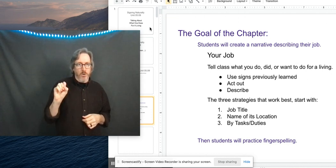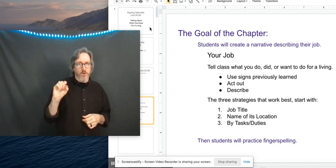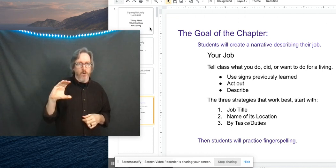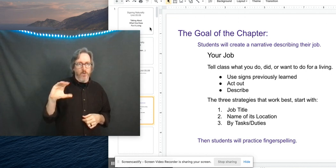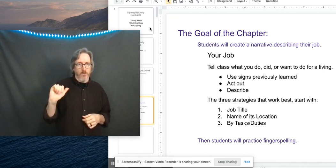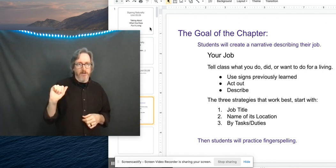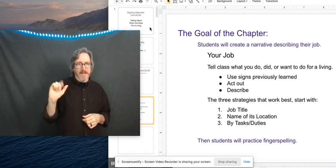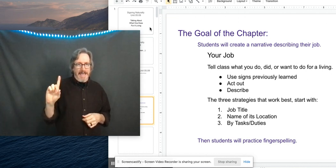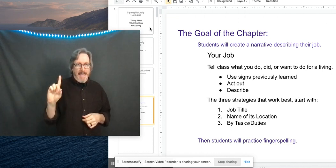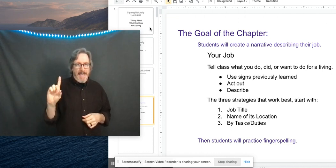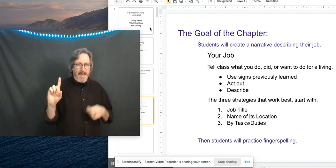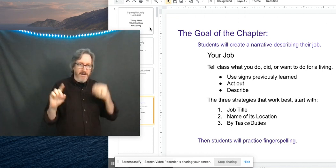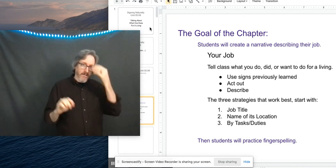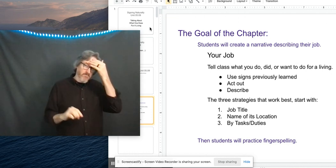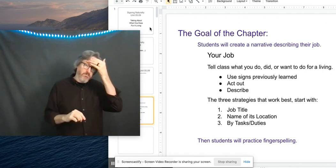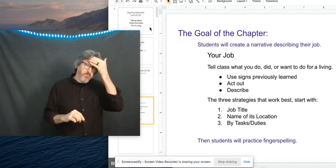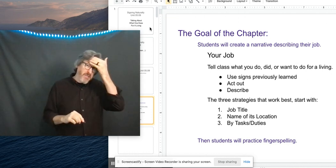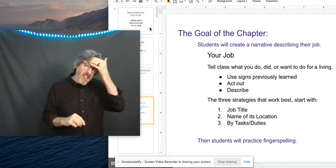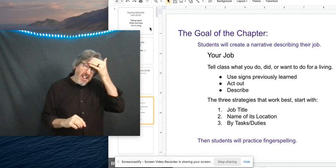AutoCAD.